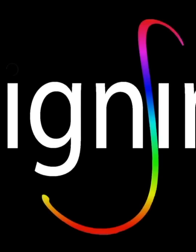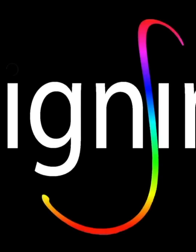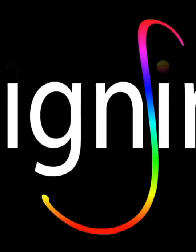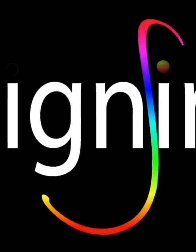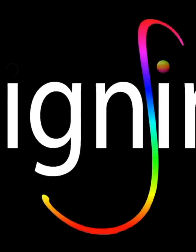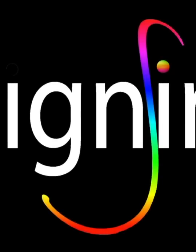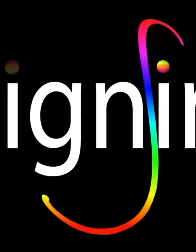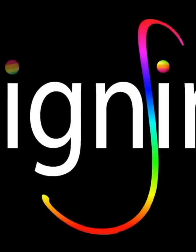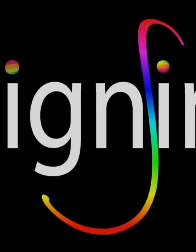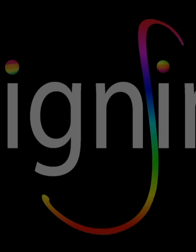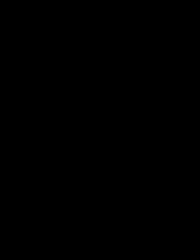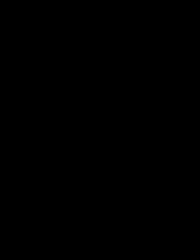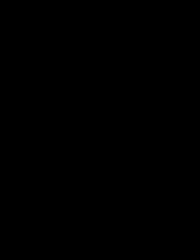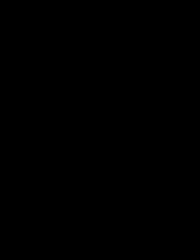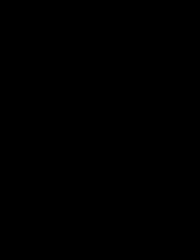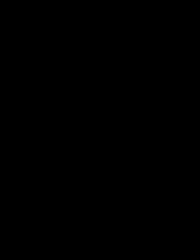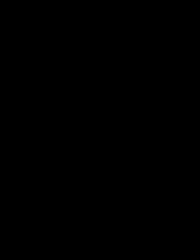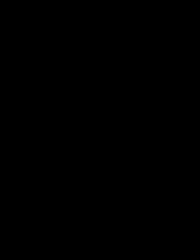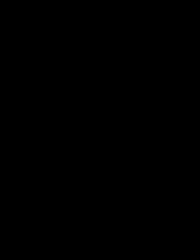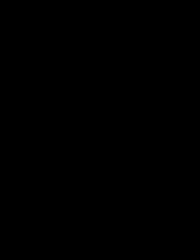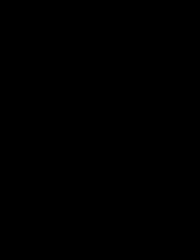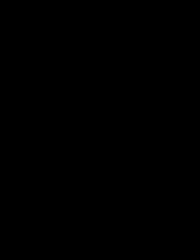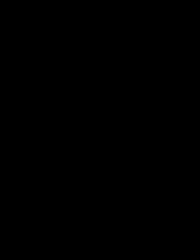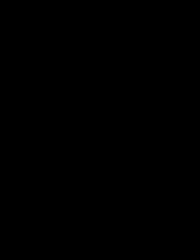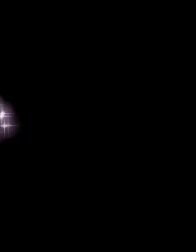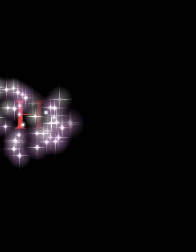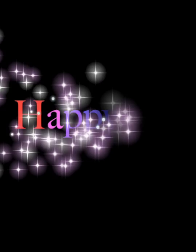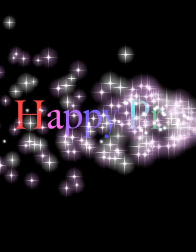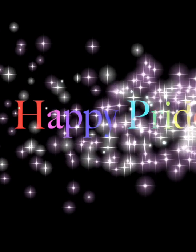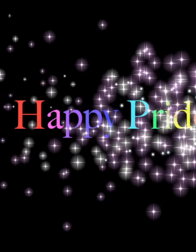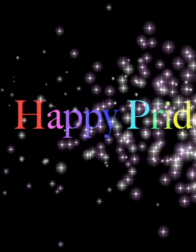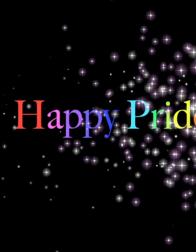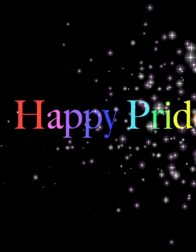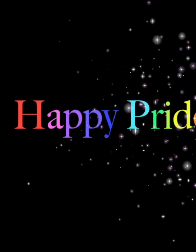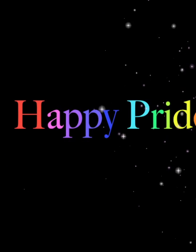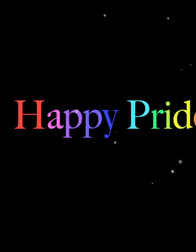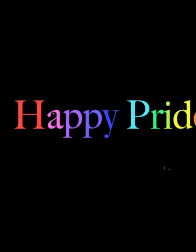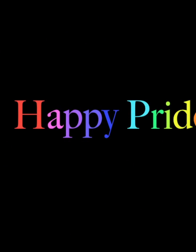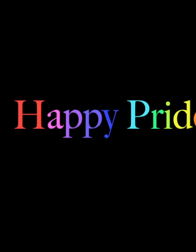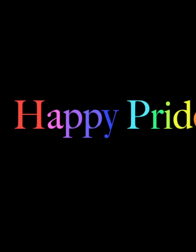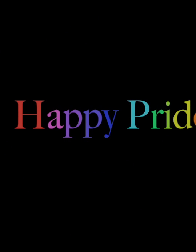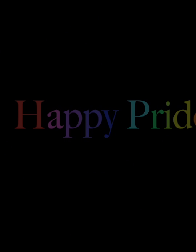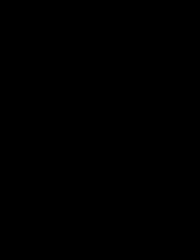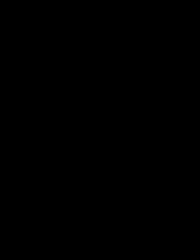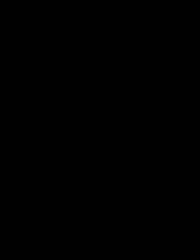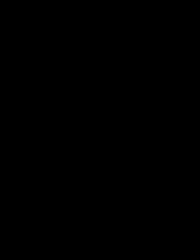So matter who doesn't they matter what want you to happy